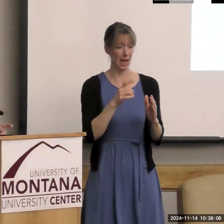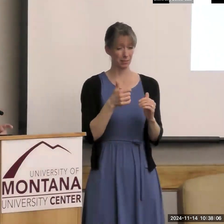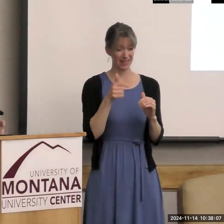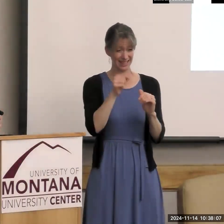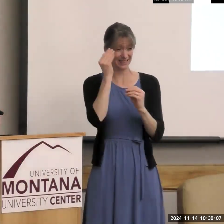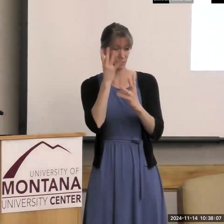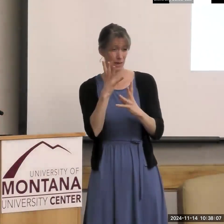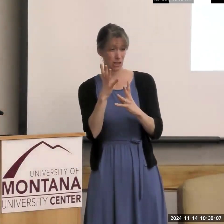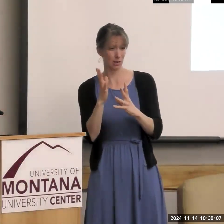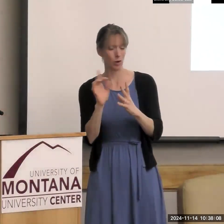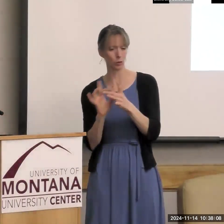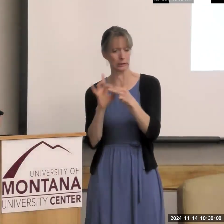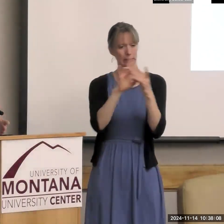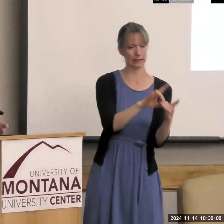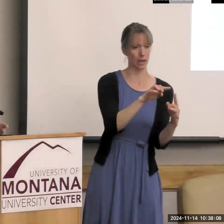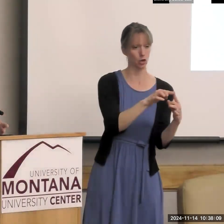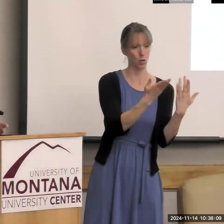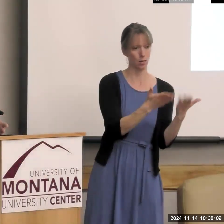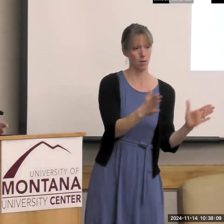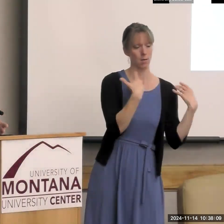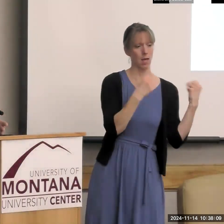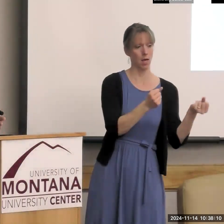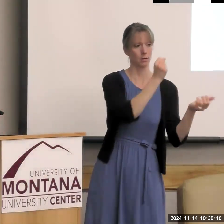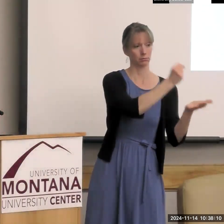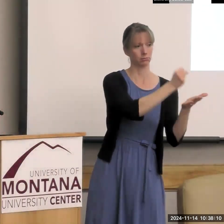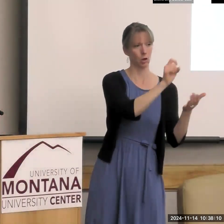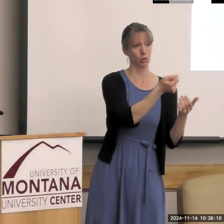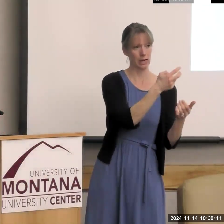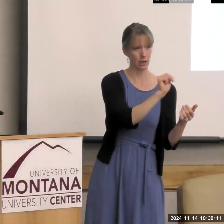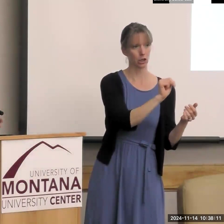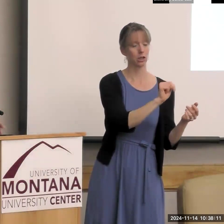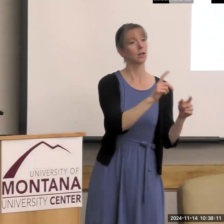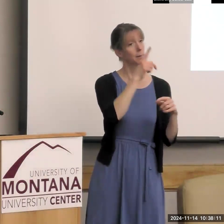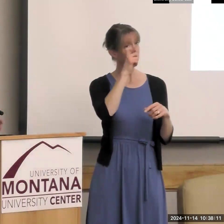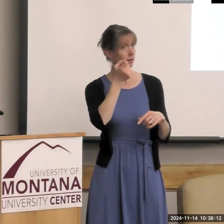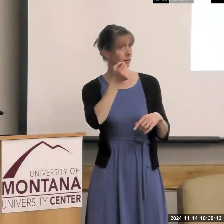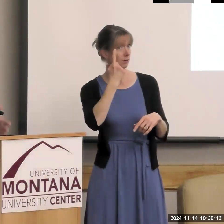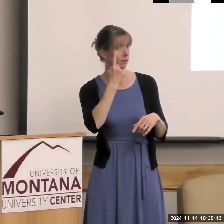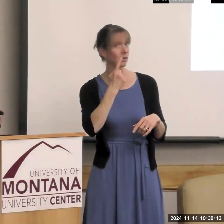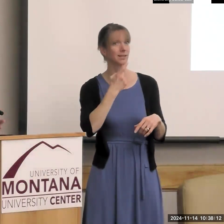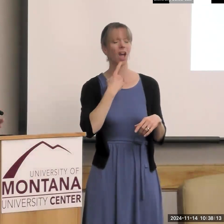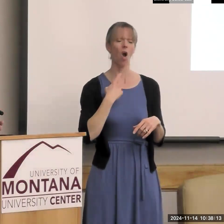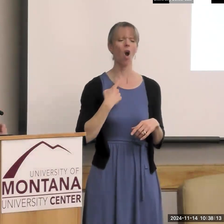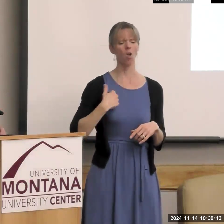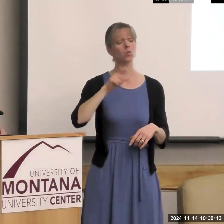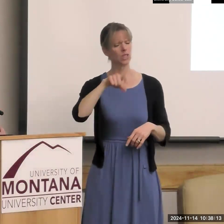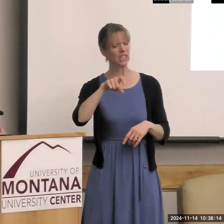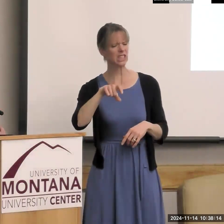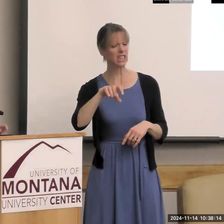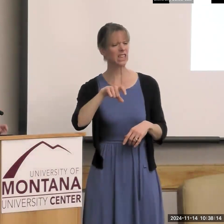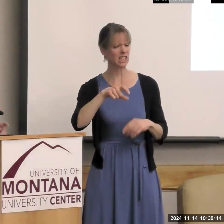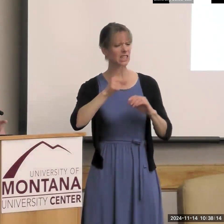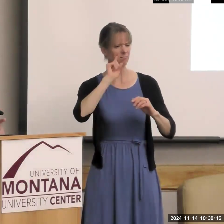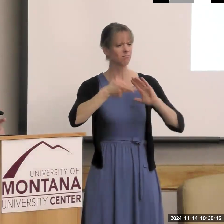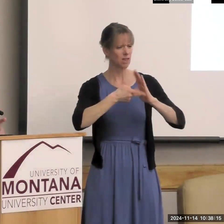can to public health accreditation because, again, just saying that we need to have intentionally